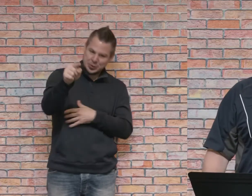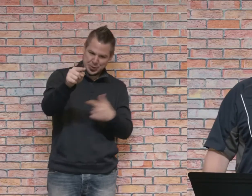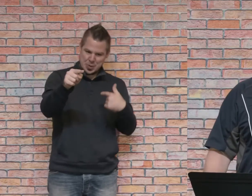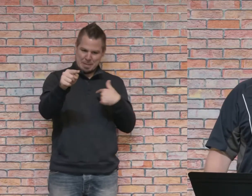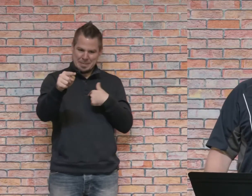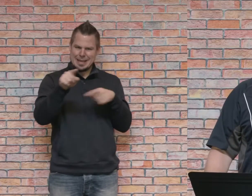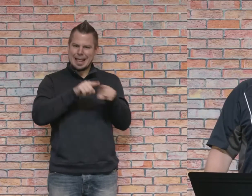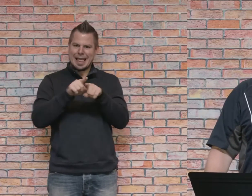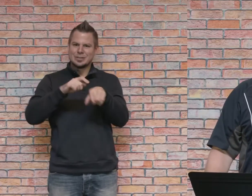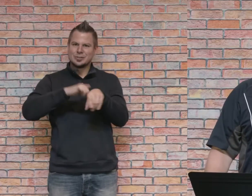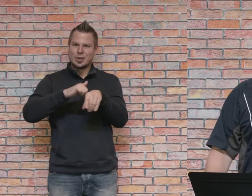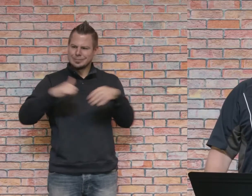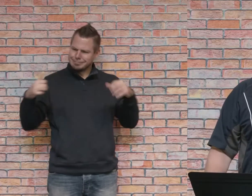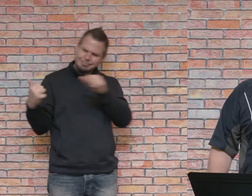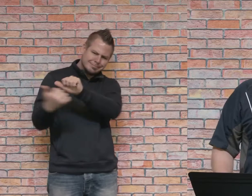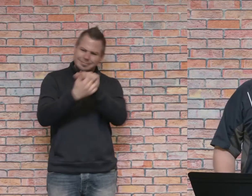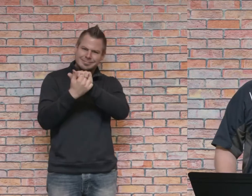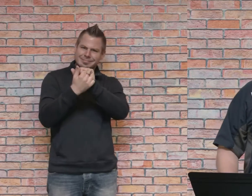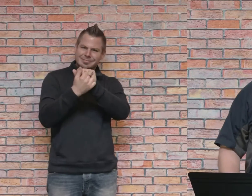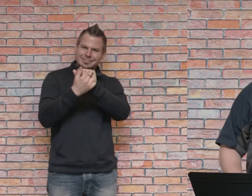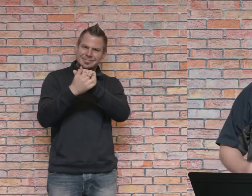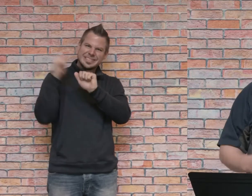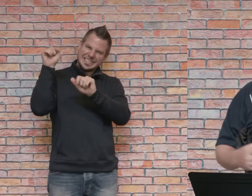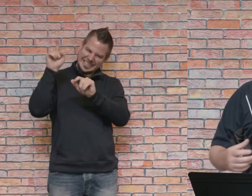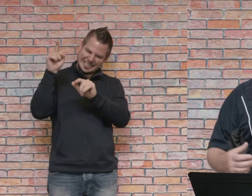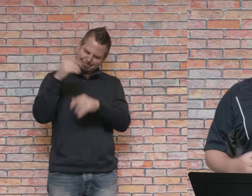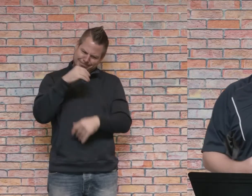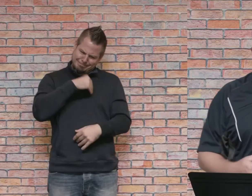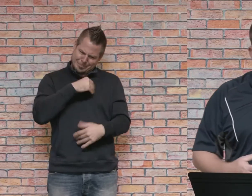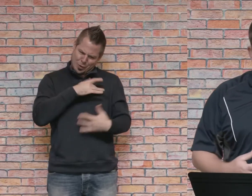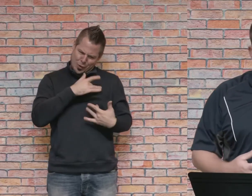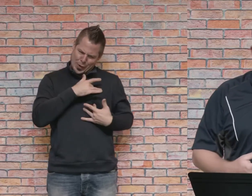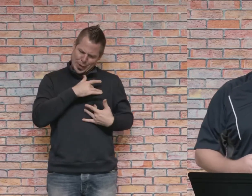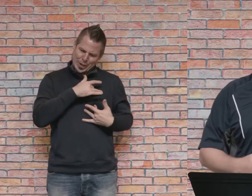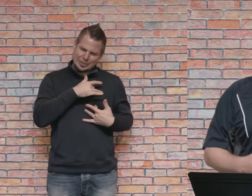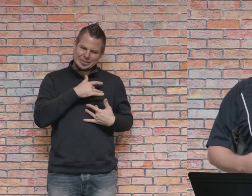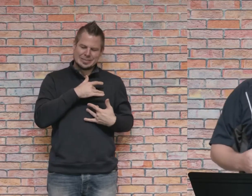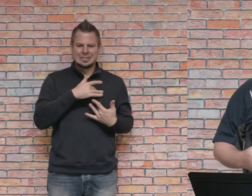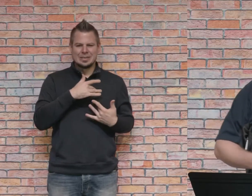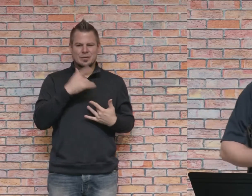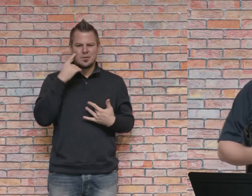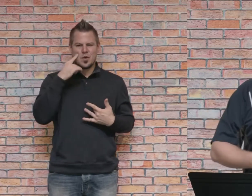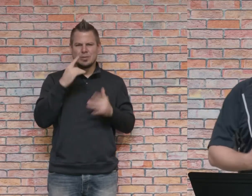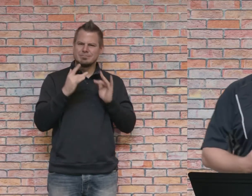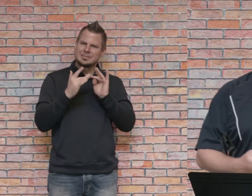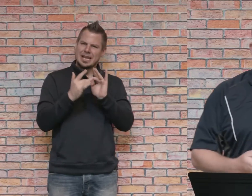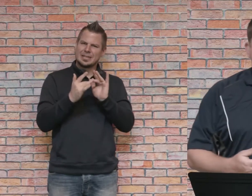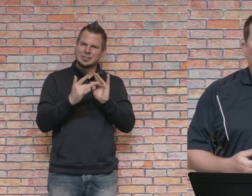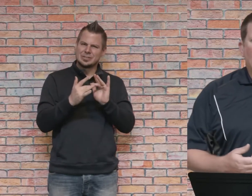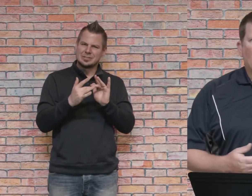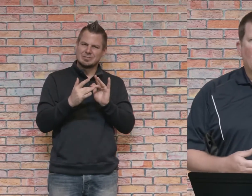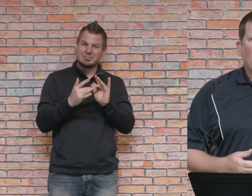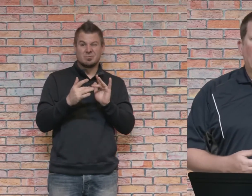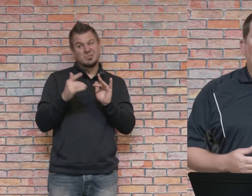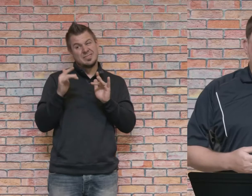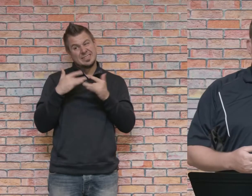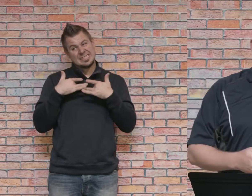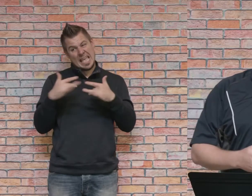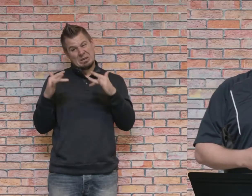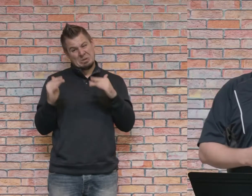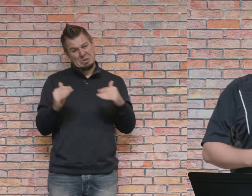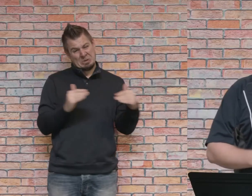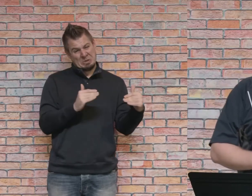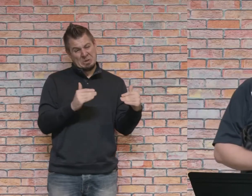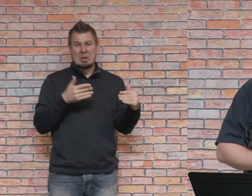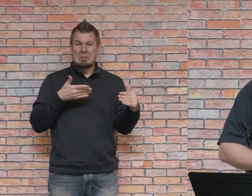together. He created us for connection, and yet we drift toward isolation. but we need to fight that drift by